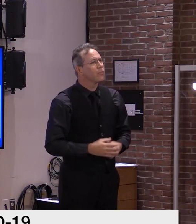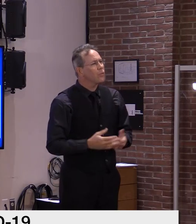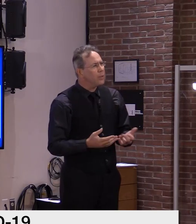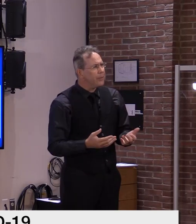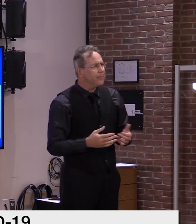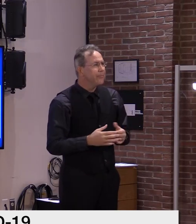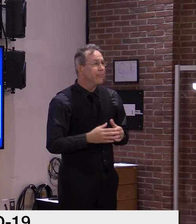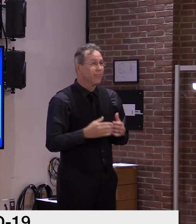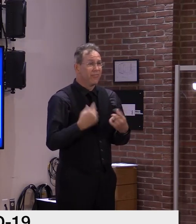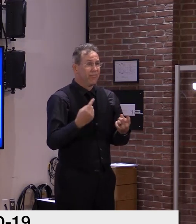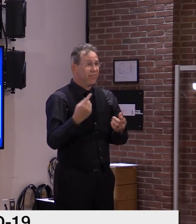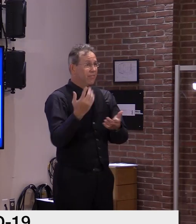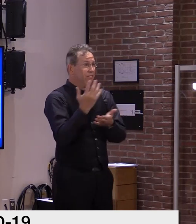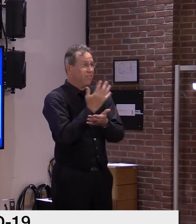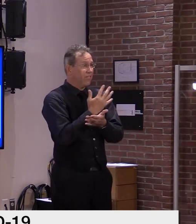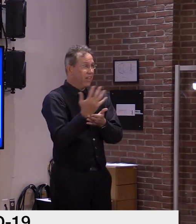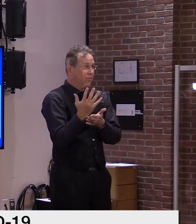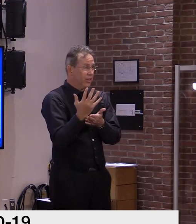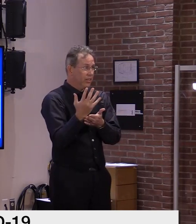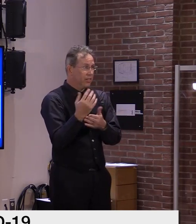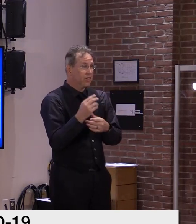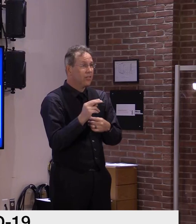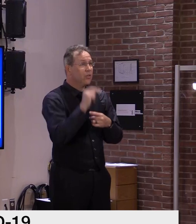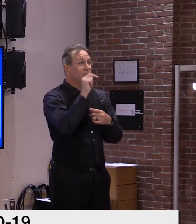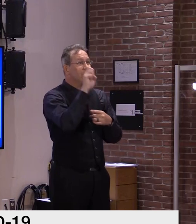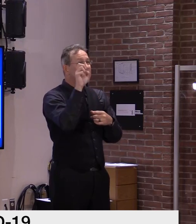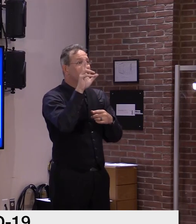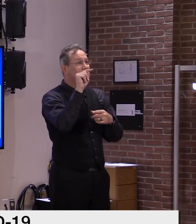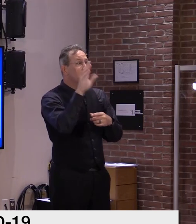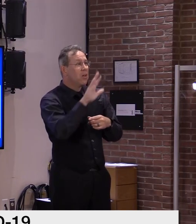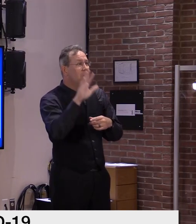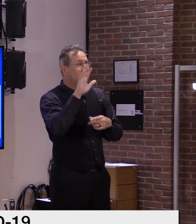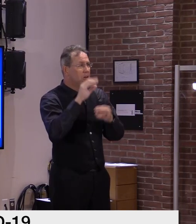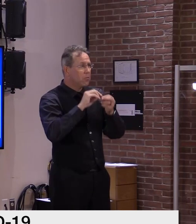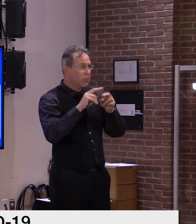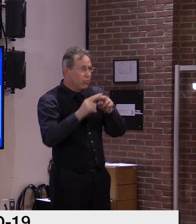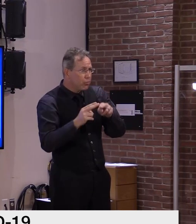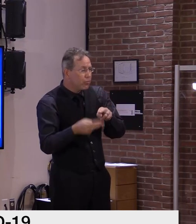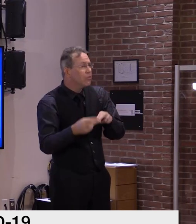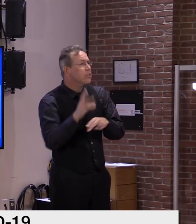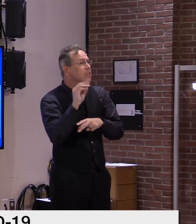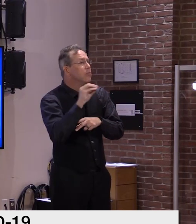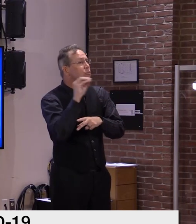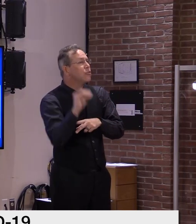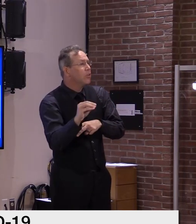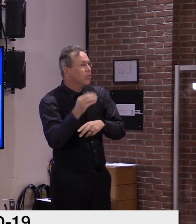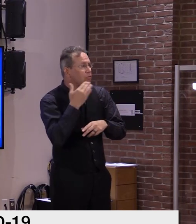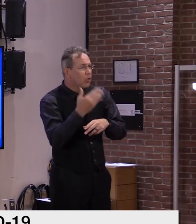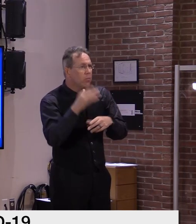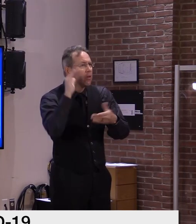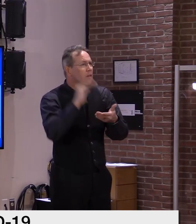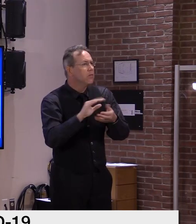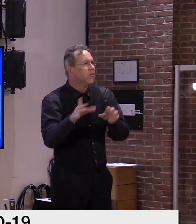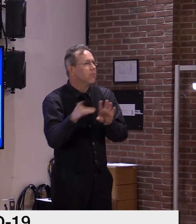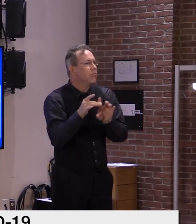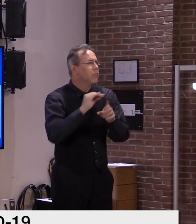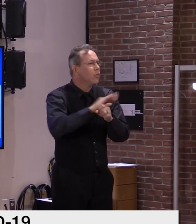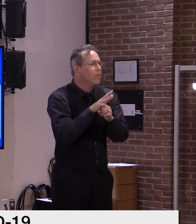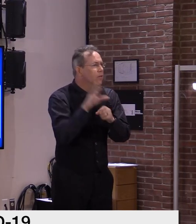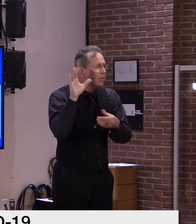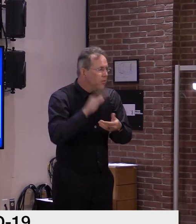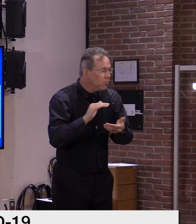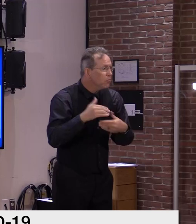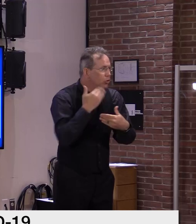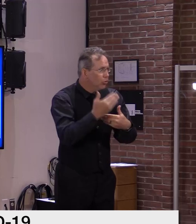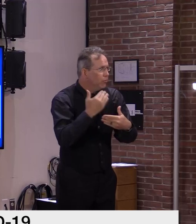last 5 weeks, cases in the region have fallen an impressive 60%, and the regional forecast anticipates that this trend will continue